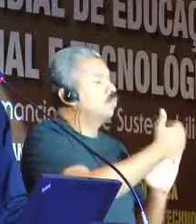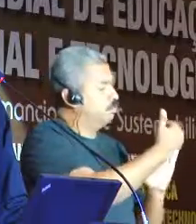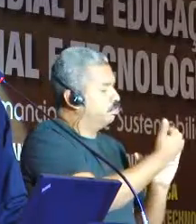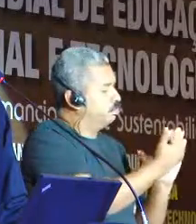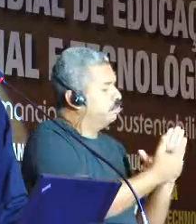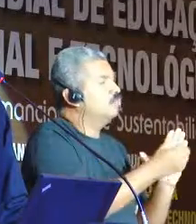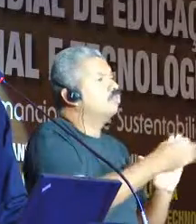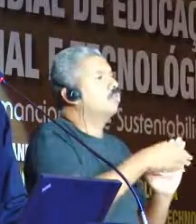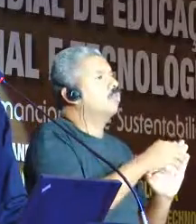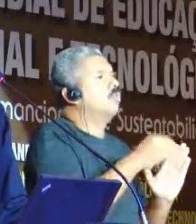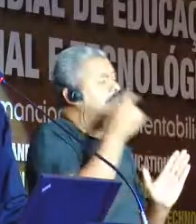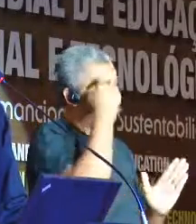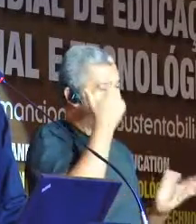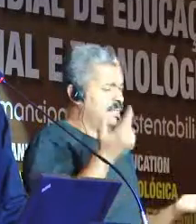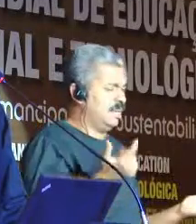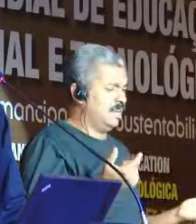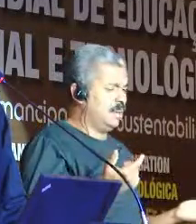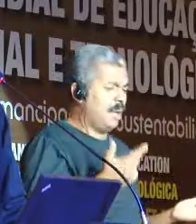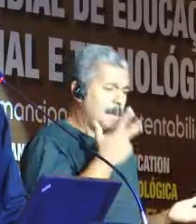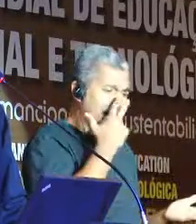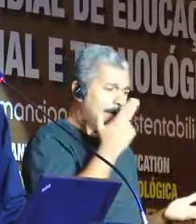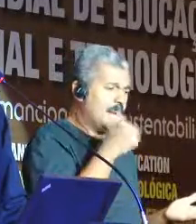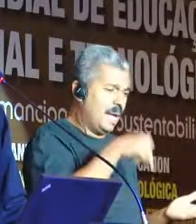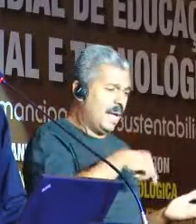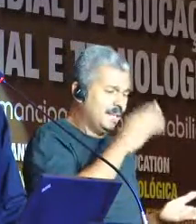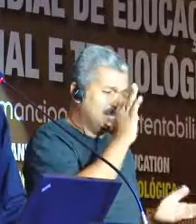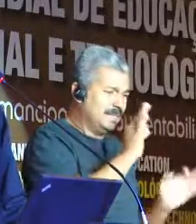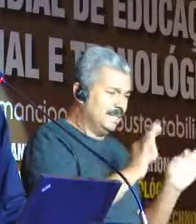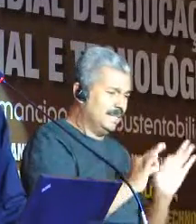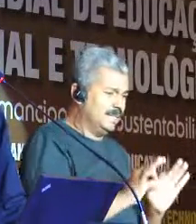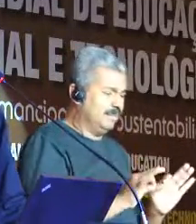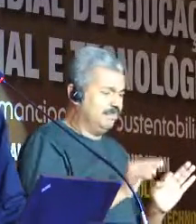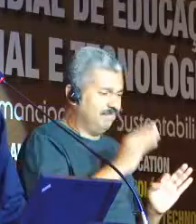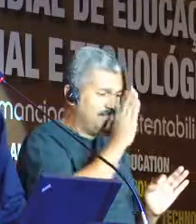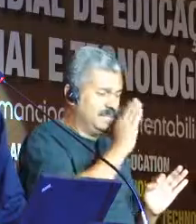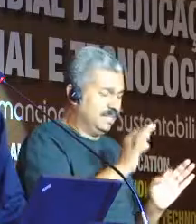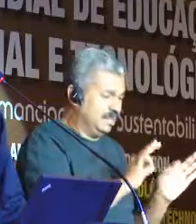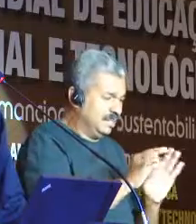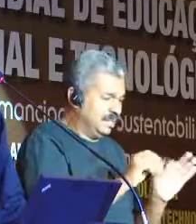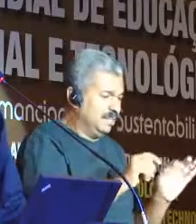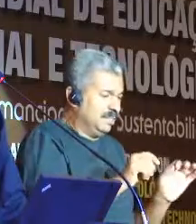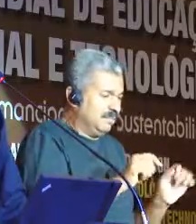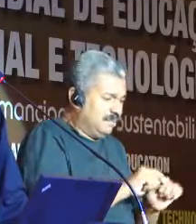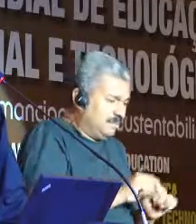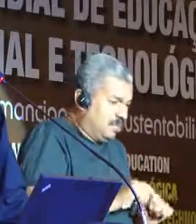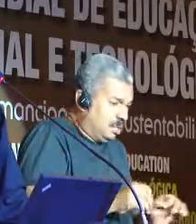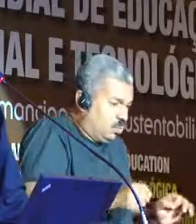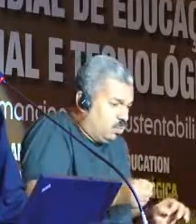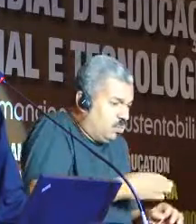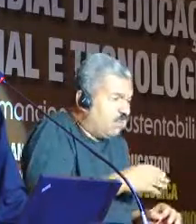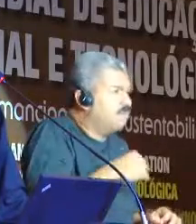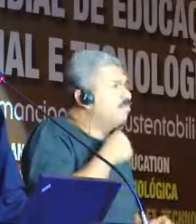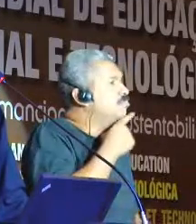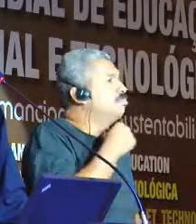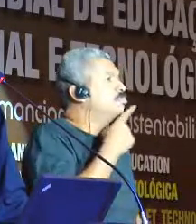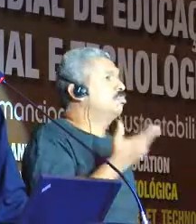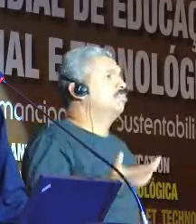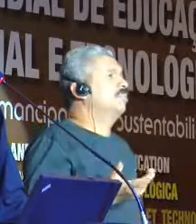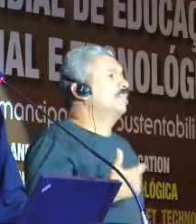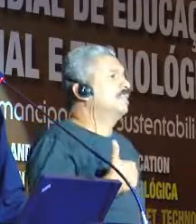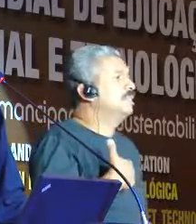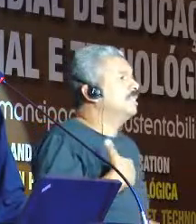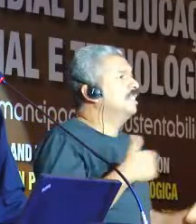Why? Because I can't get manufacturing companies in Brazil to manufacture